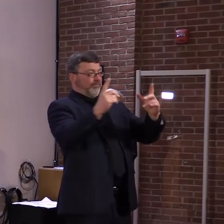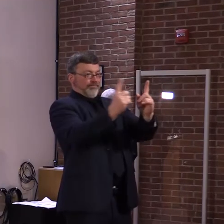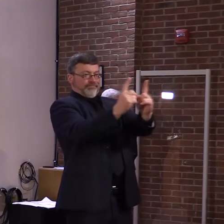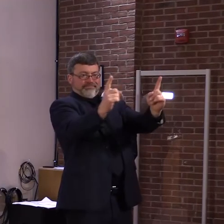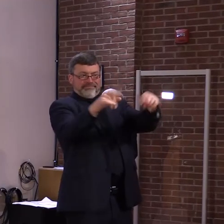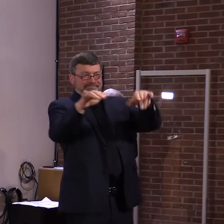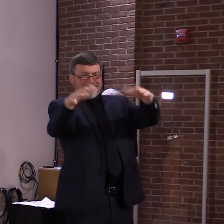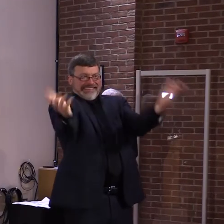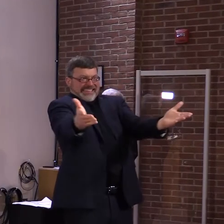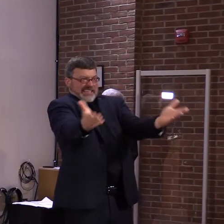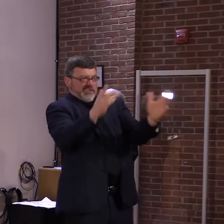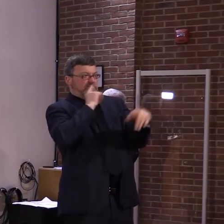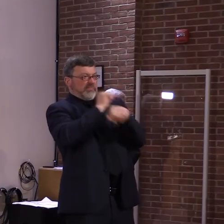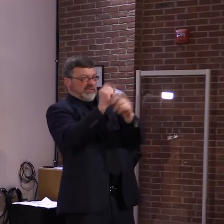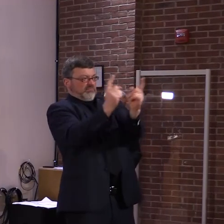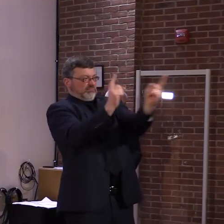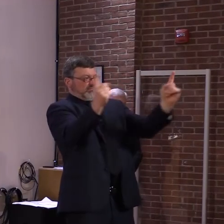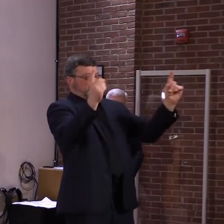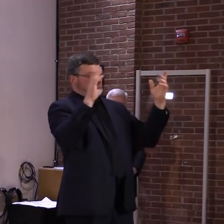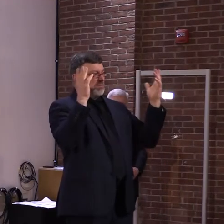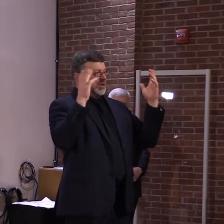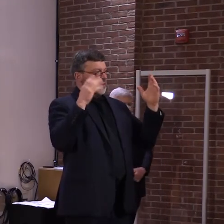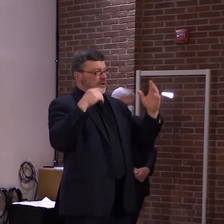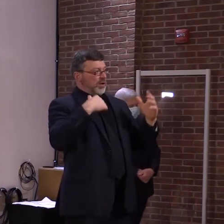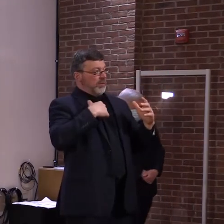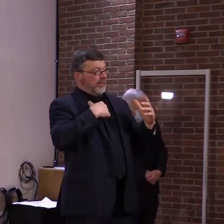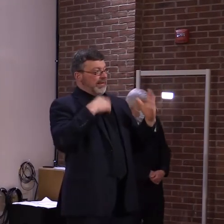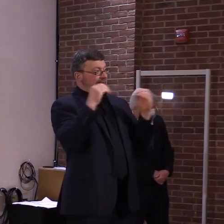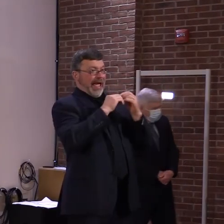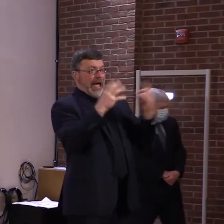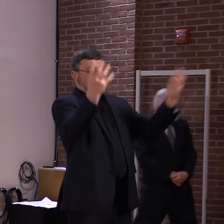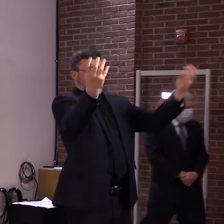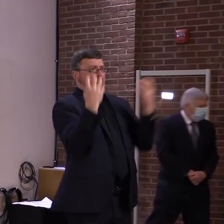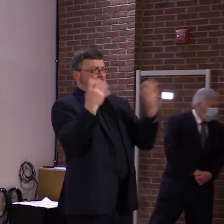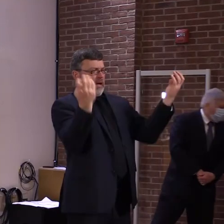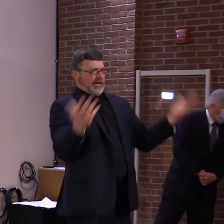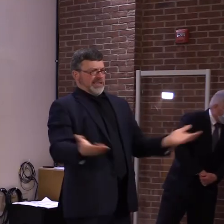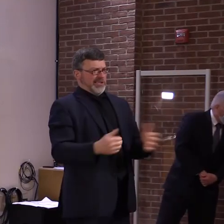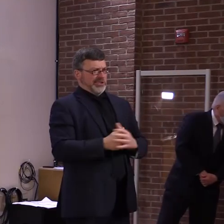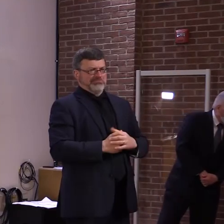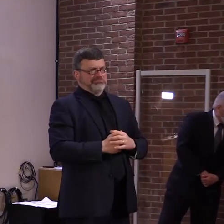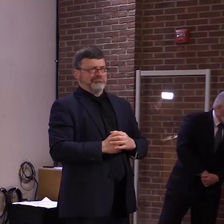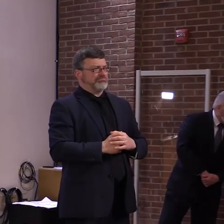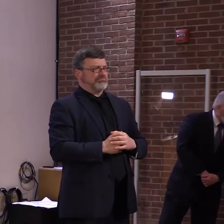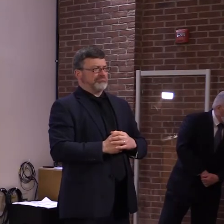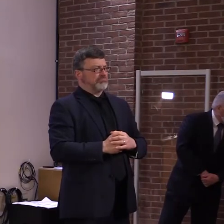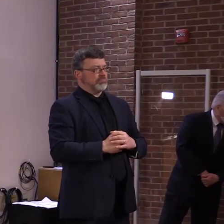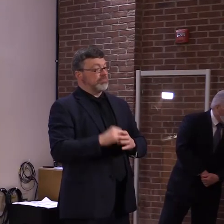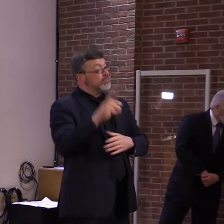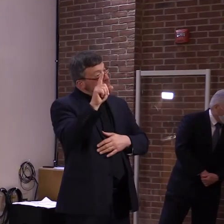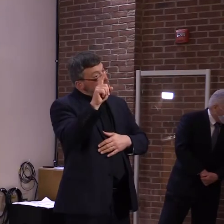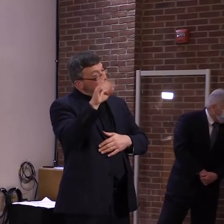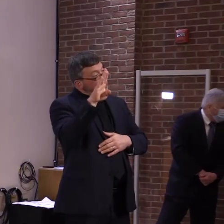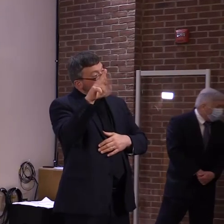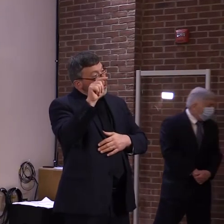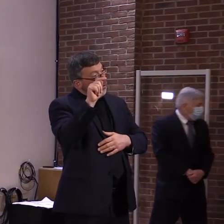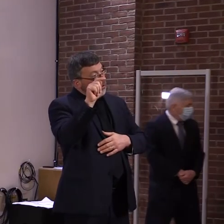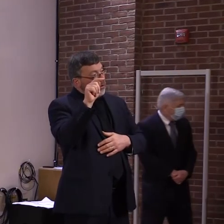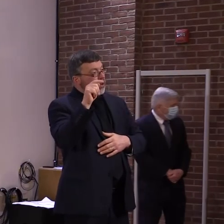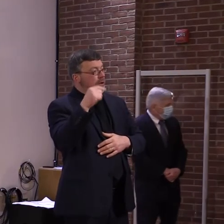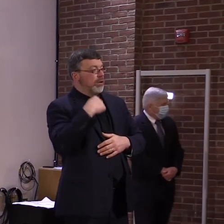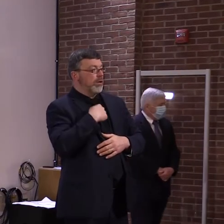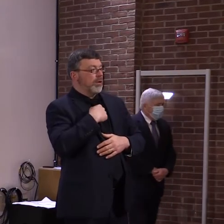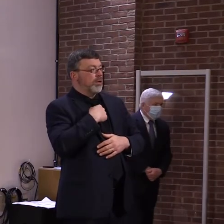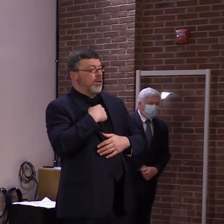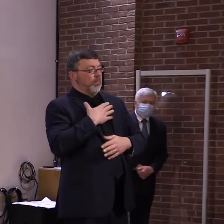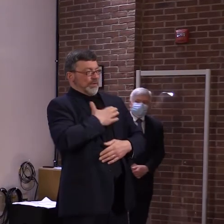Okay, thank you. But I would add, I've enjoyed having more participation from some of